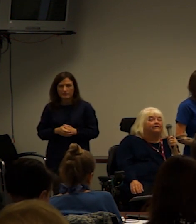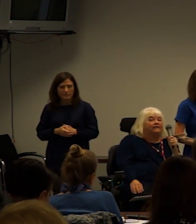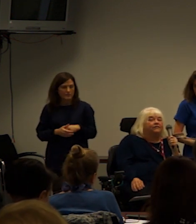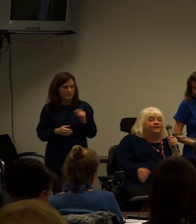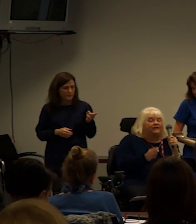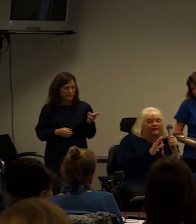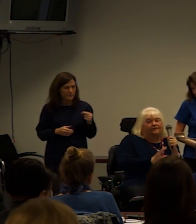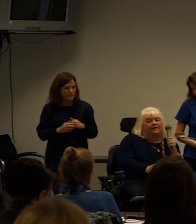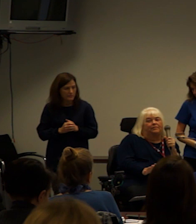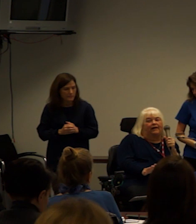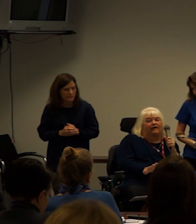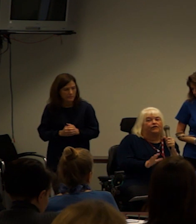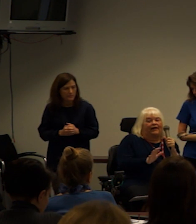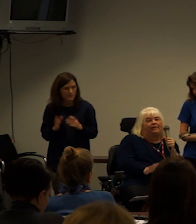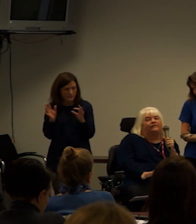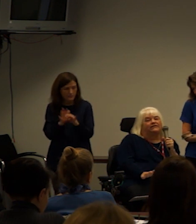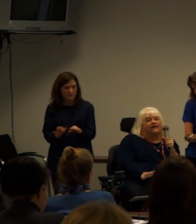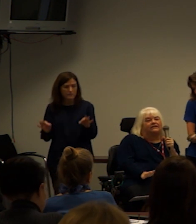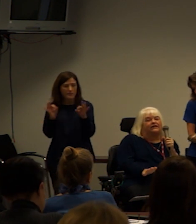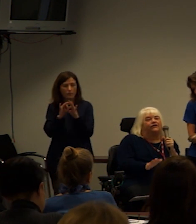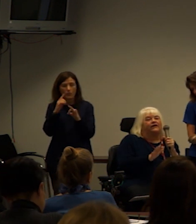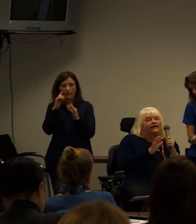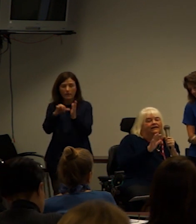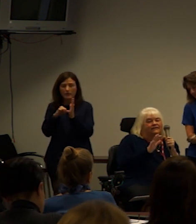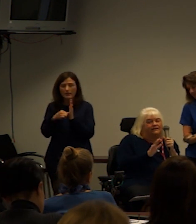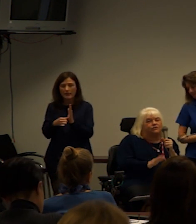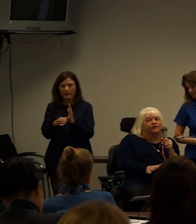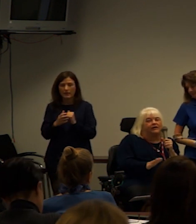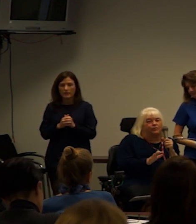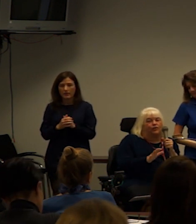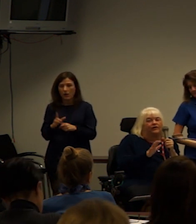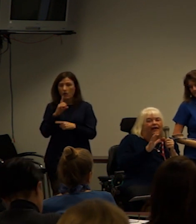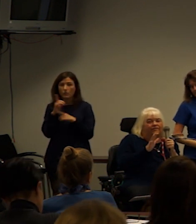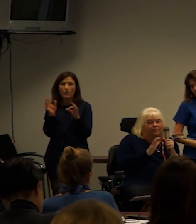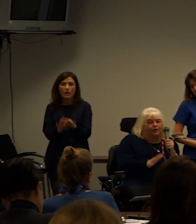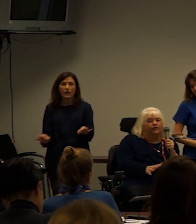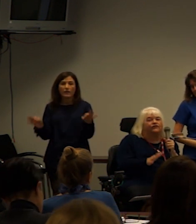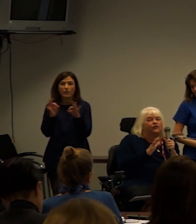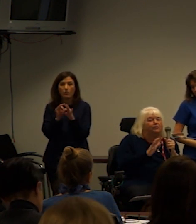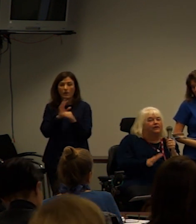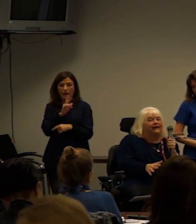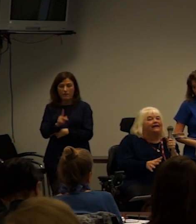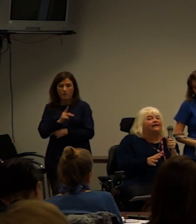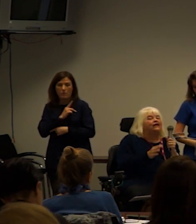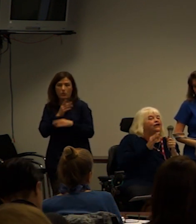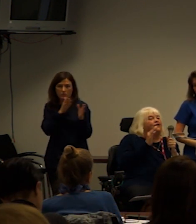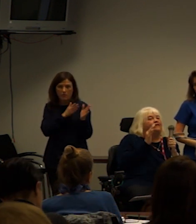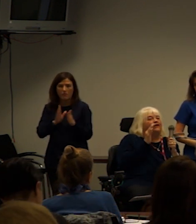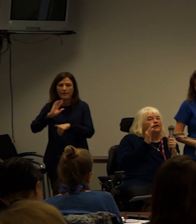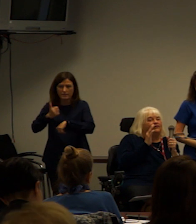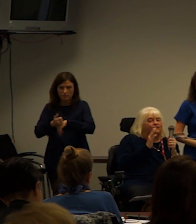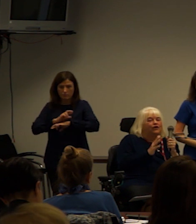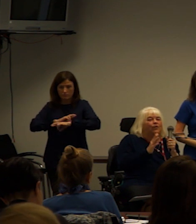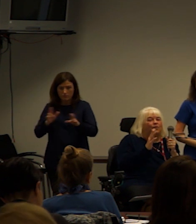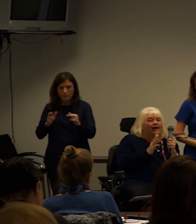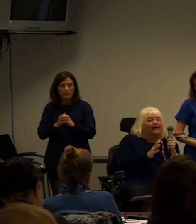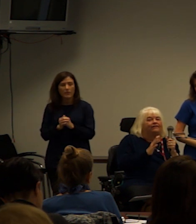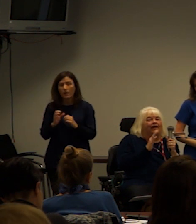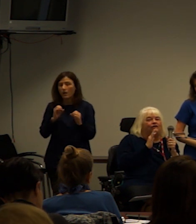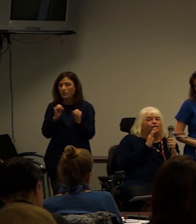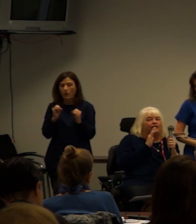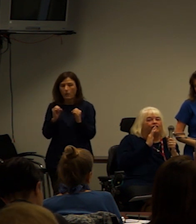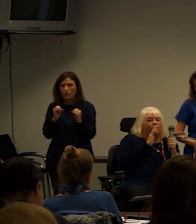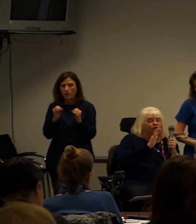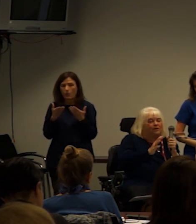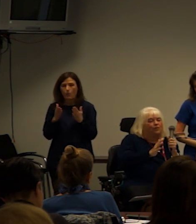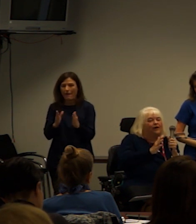Well, and the thing to think about here, to emphasize here, is that it's really important to have a personal plan. There is no way